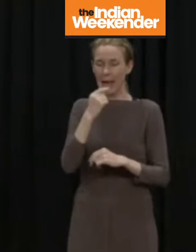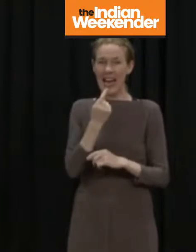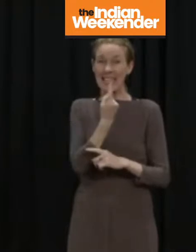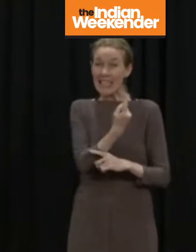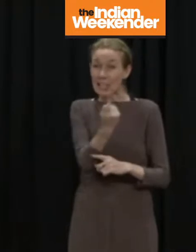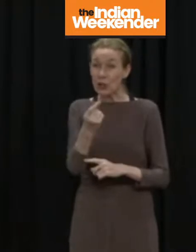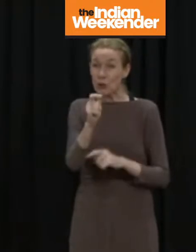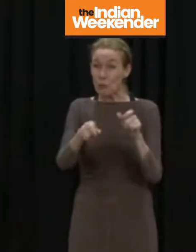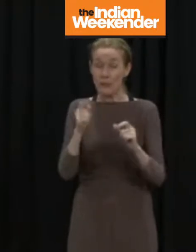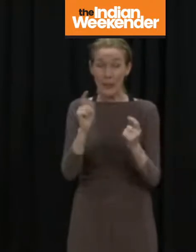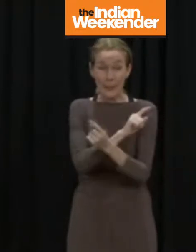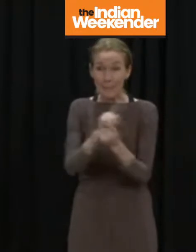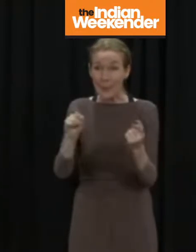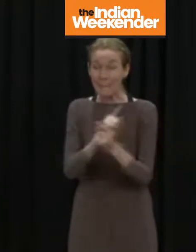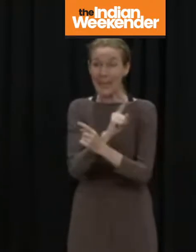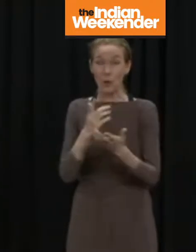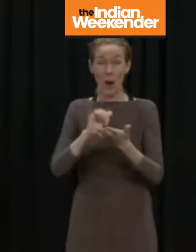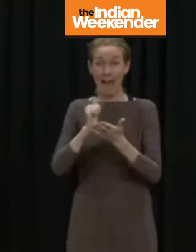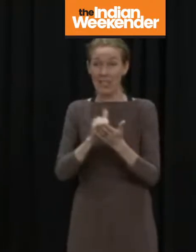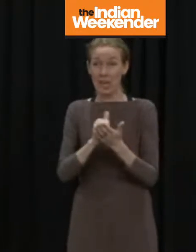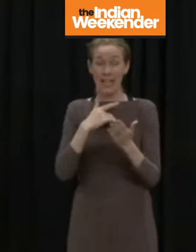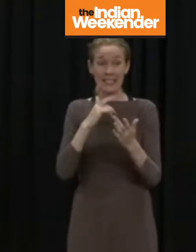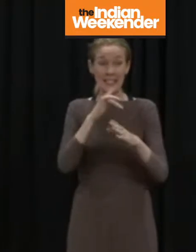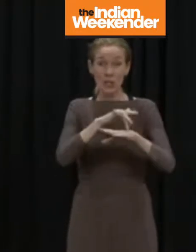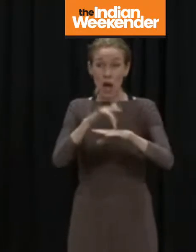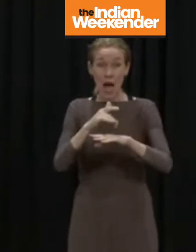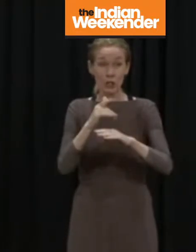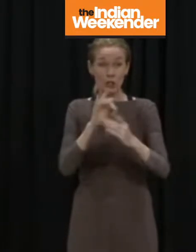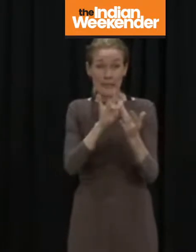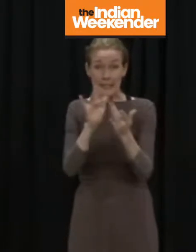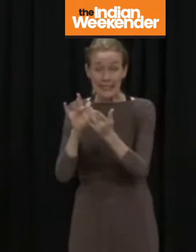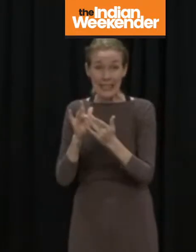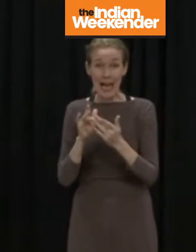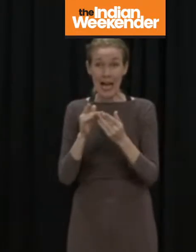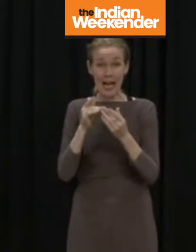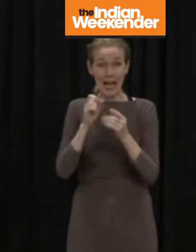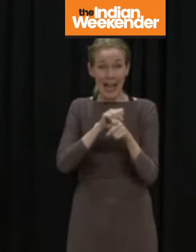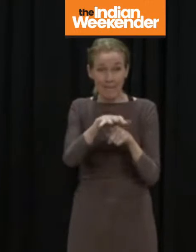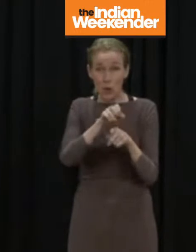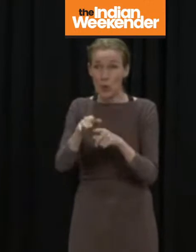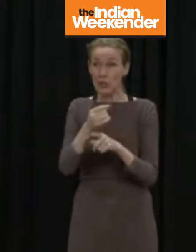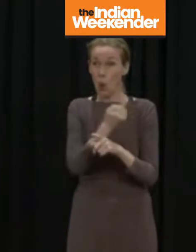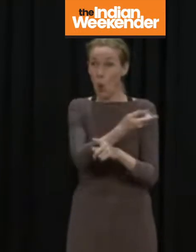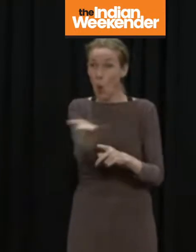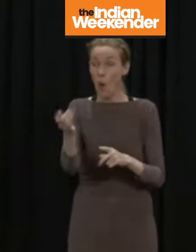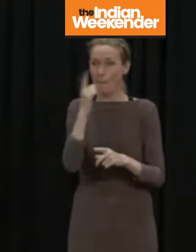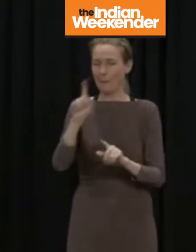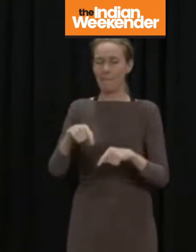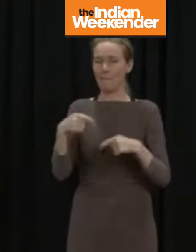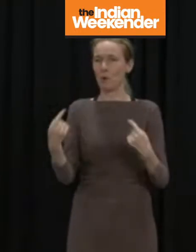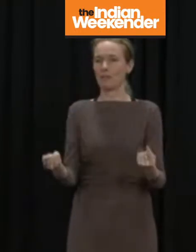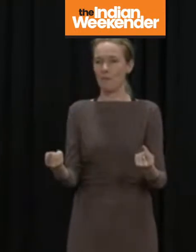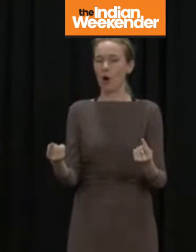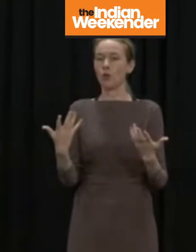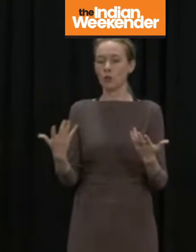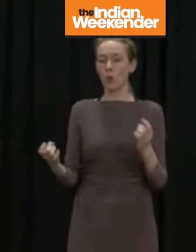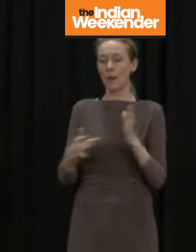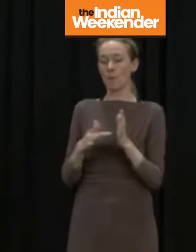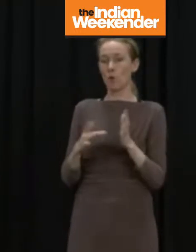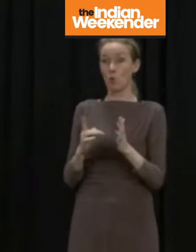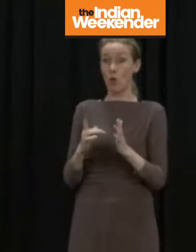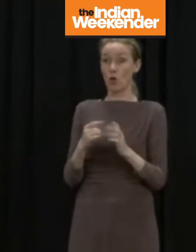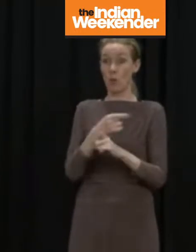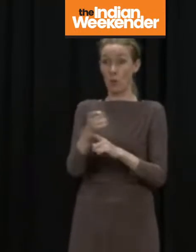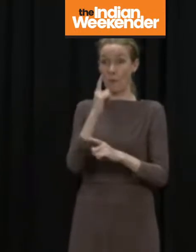paid advertising, even with all that we are doing. That's why we need everybody who's part of that group who have done the right thing and